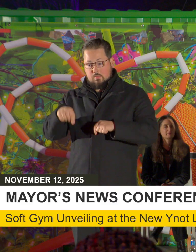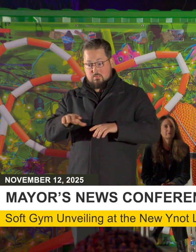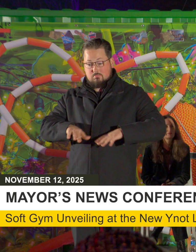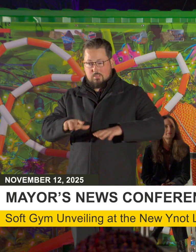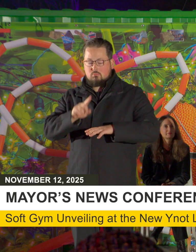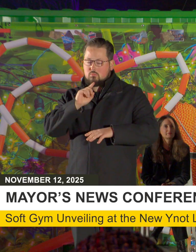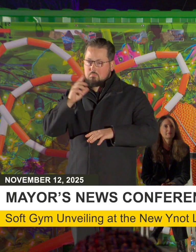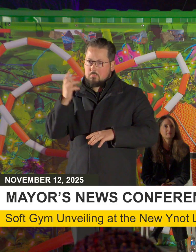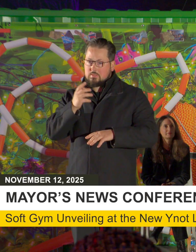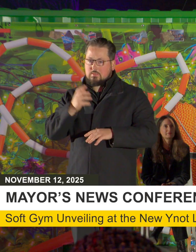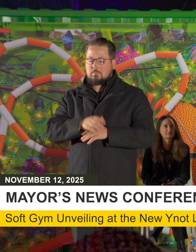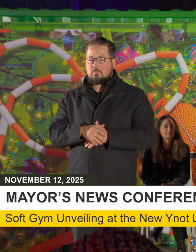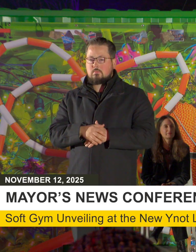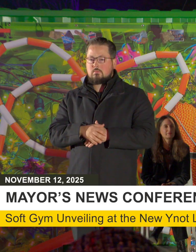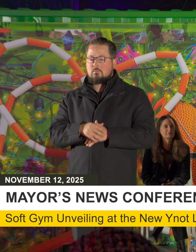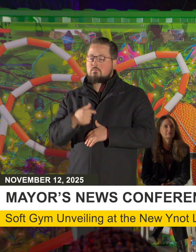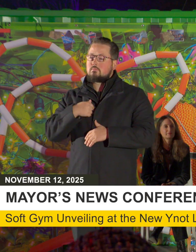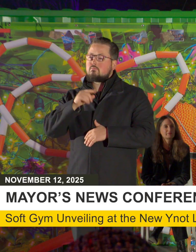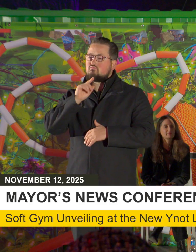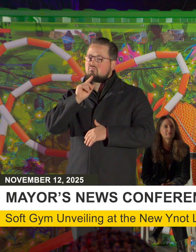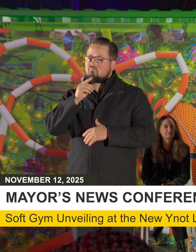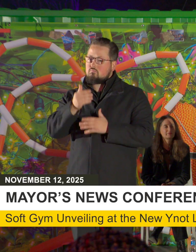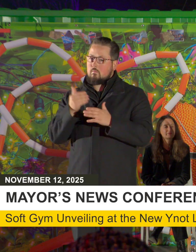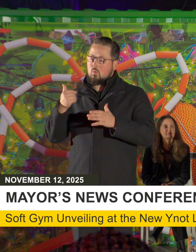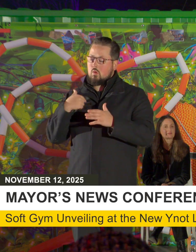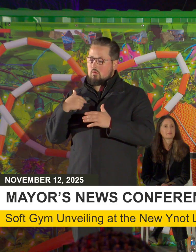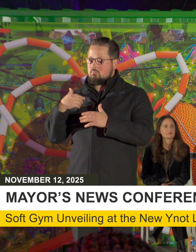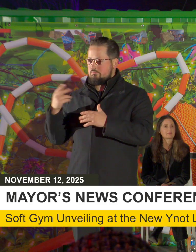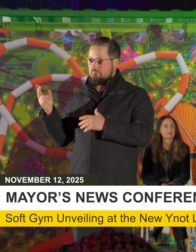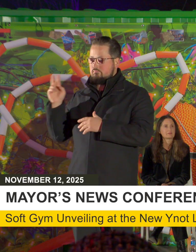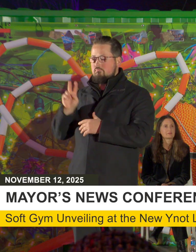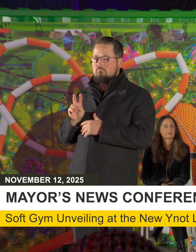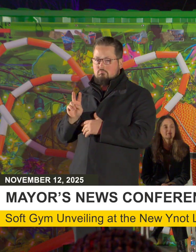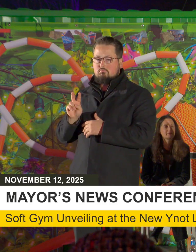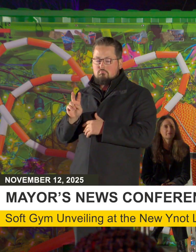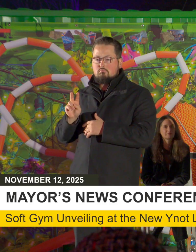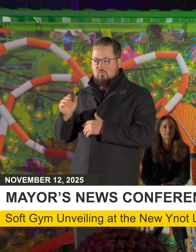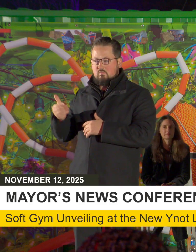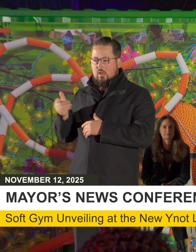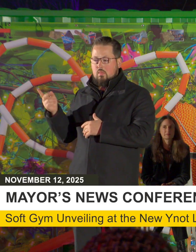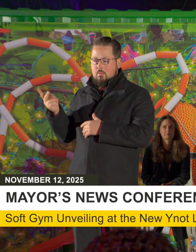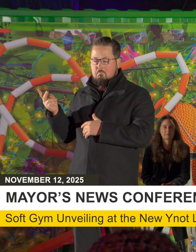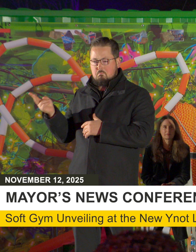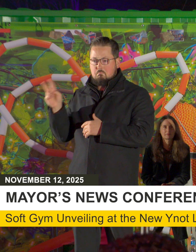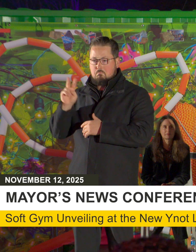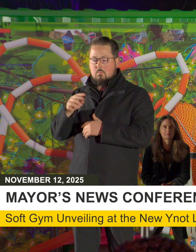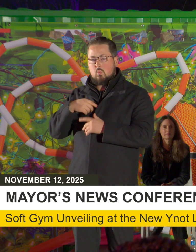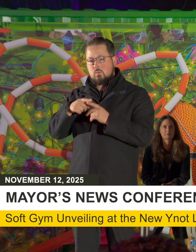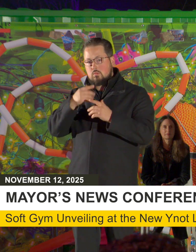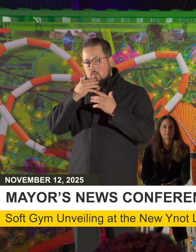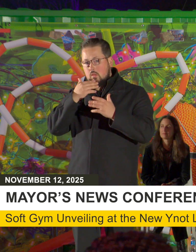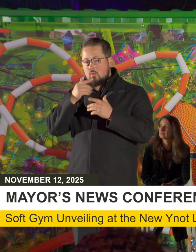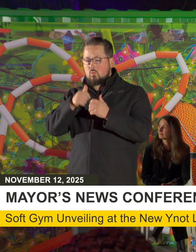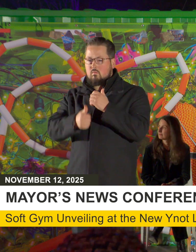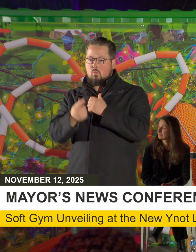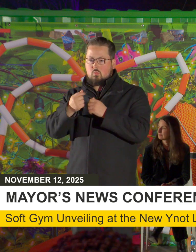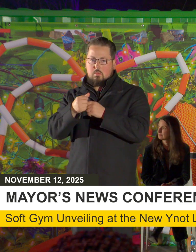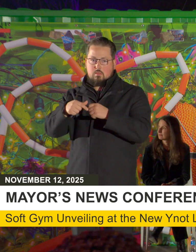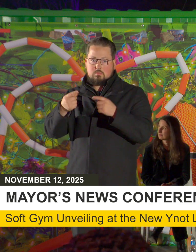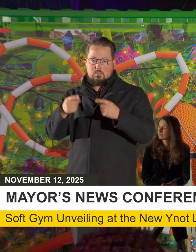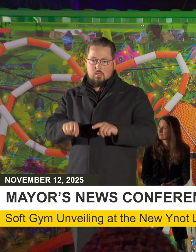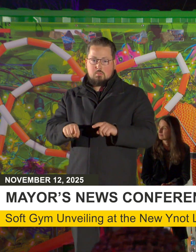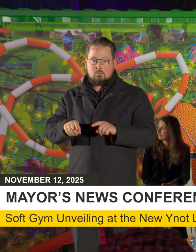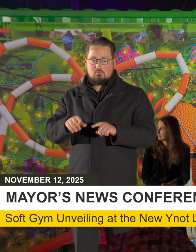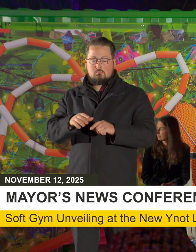tremendous. I would like to before I bring Malcolm and Daniel up, I would like to thank everybody who made this happen.